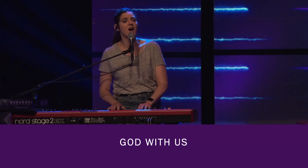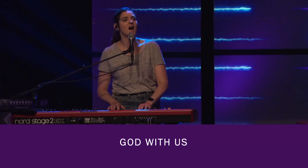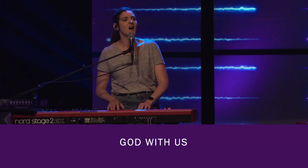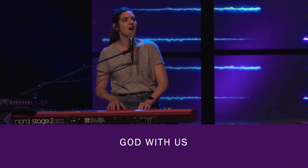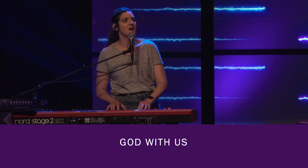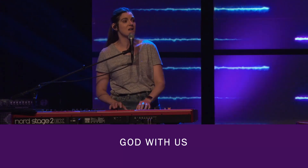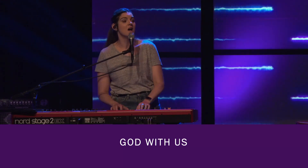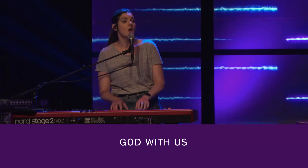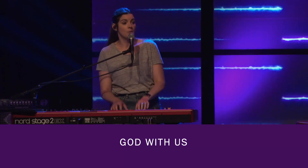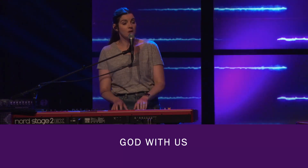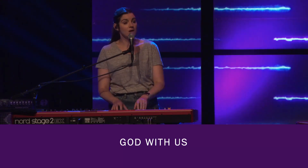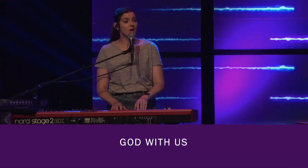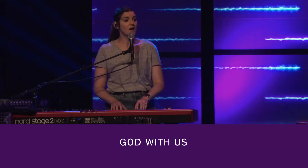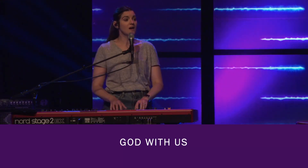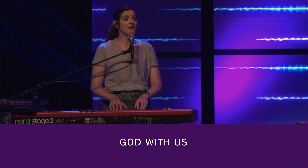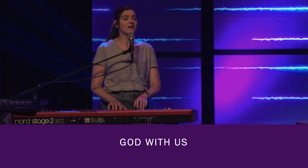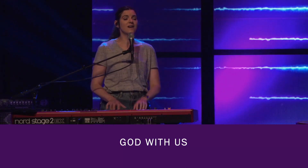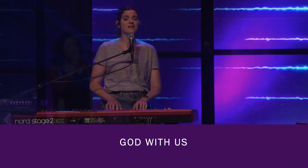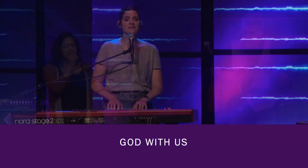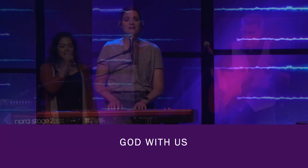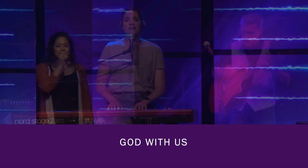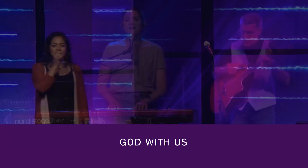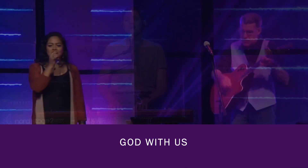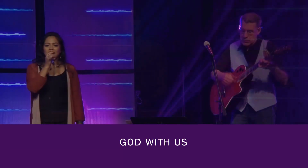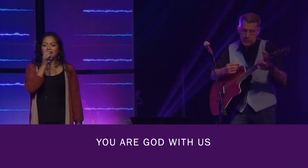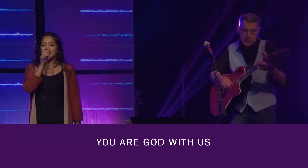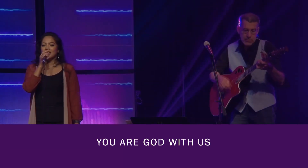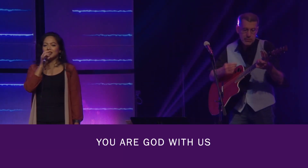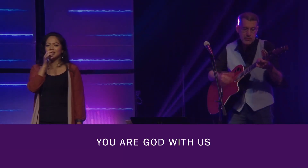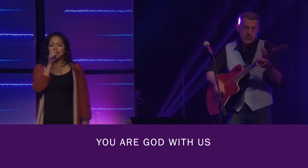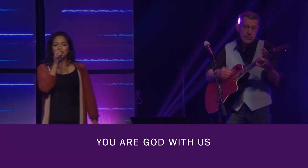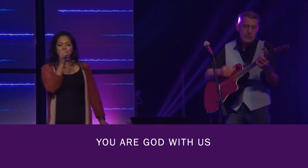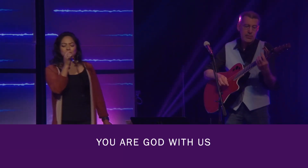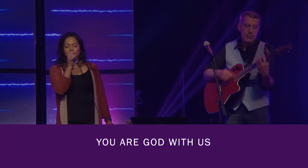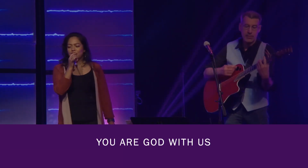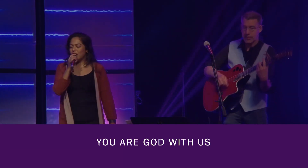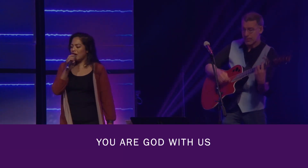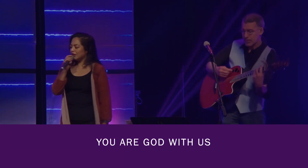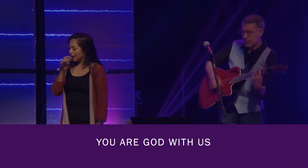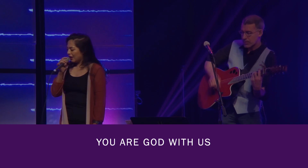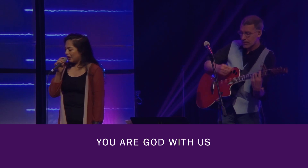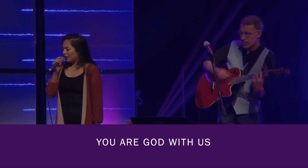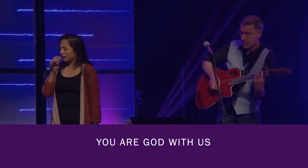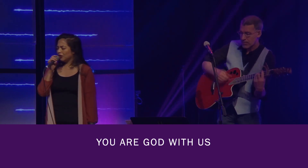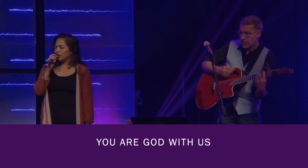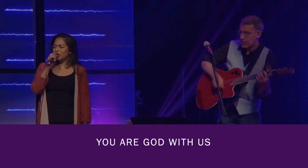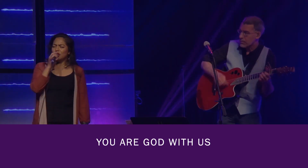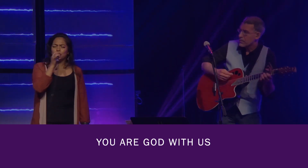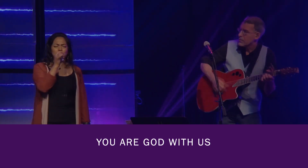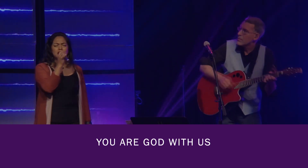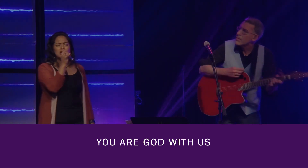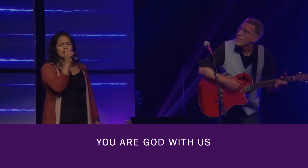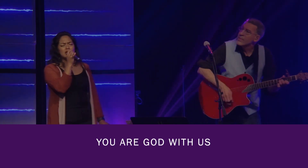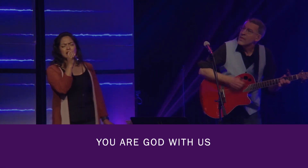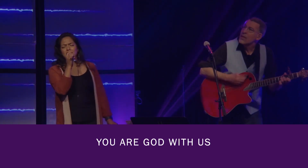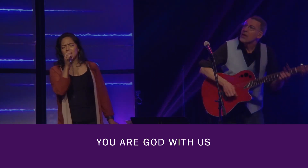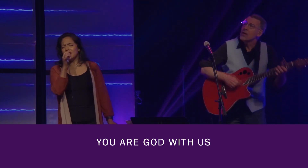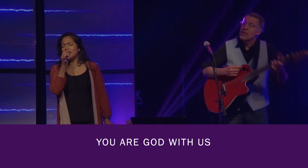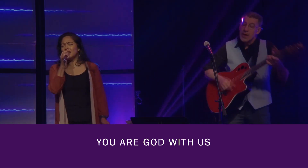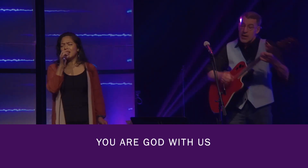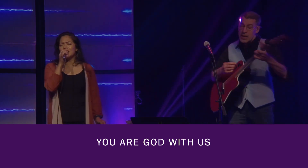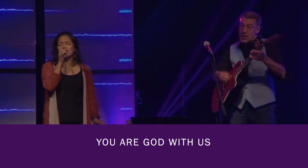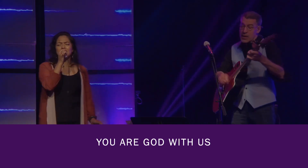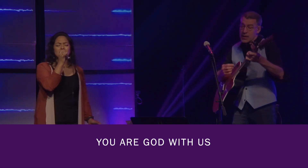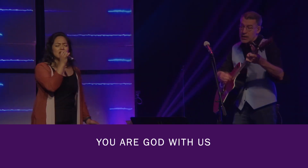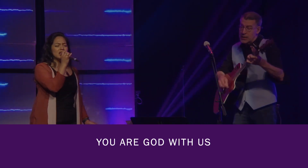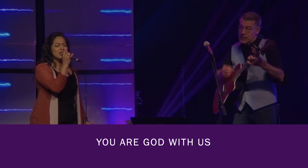redemption, God with us. You are God